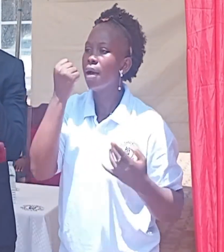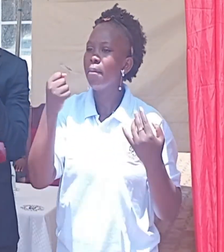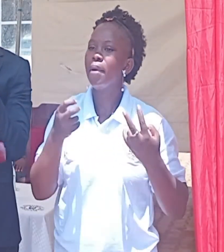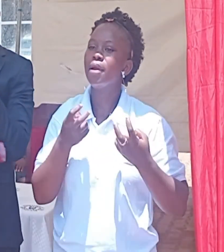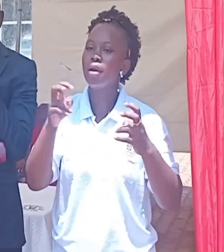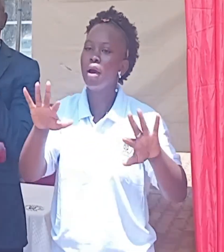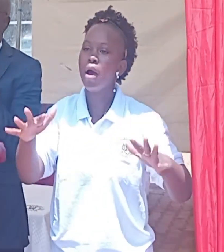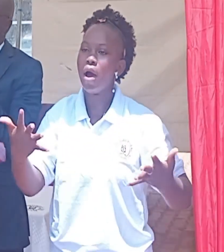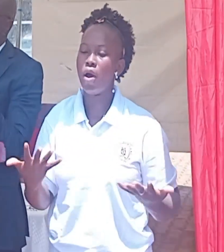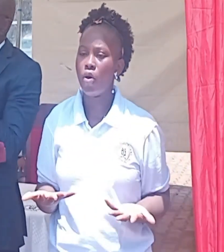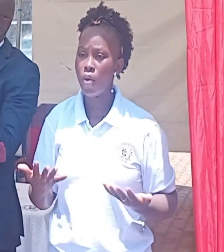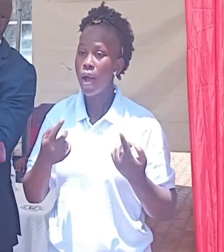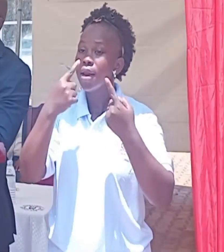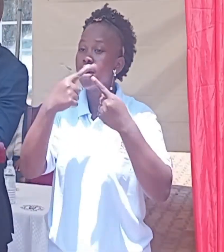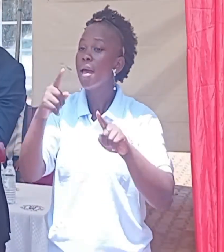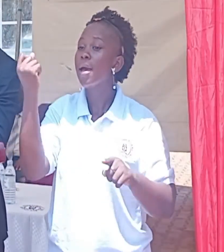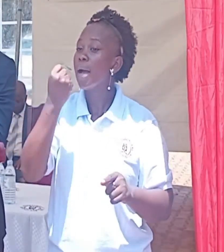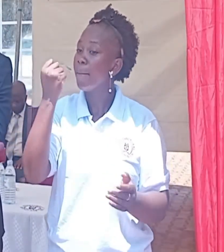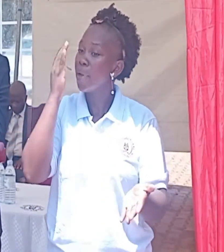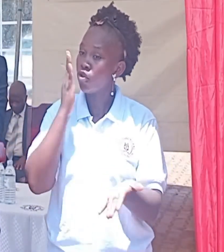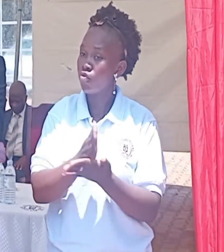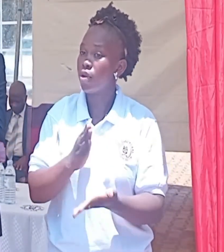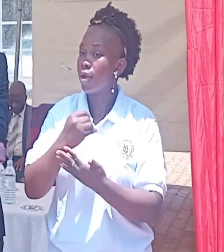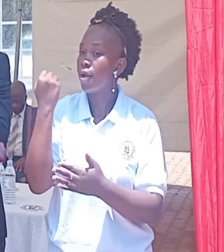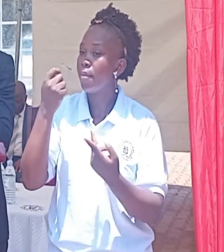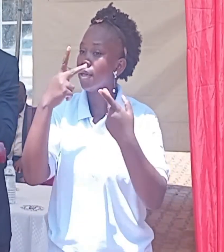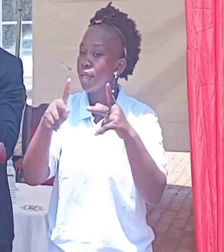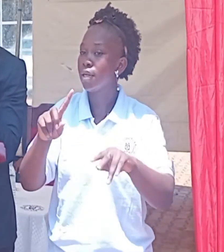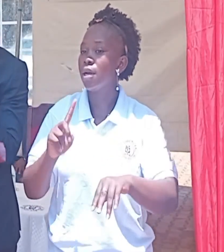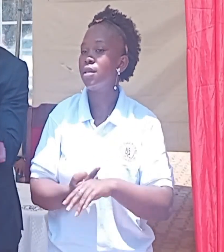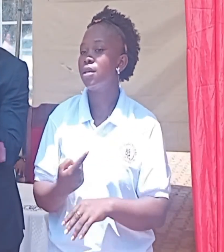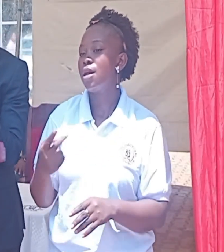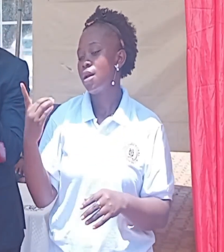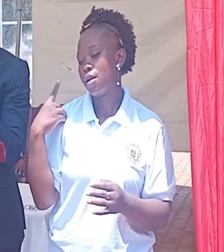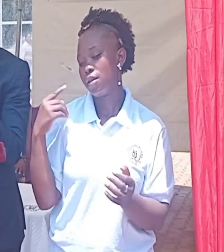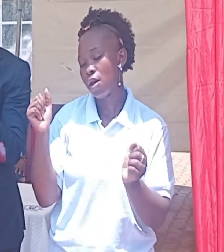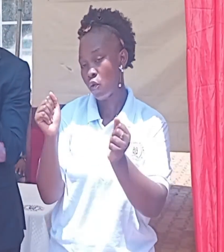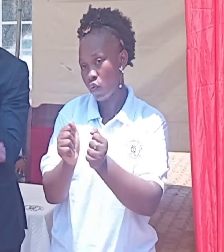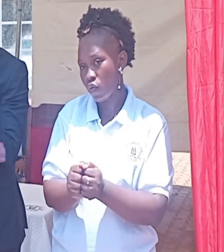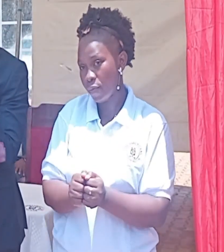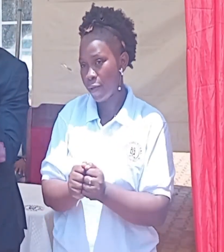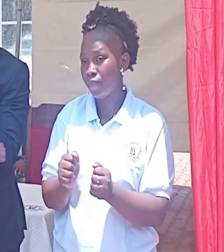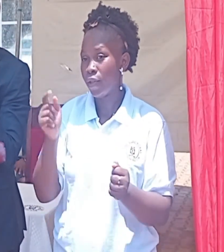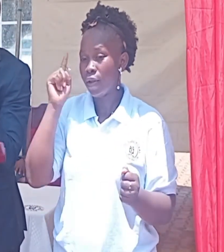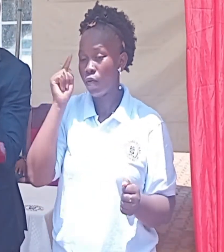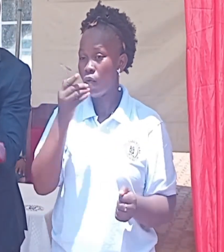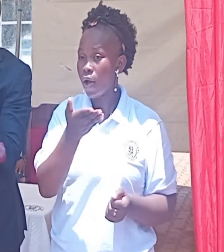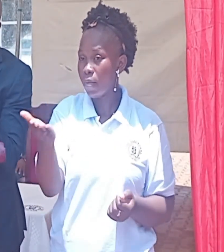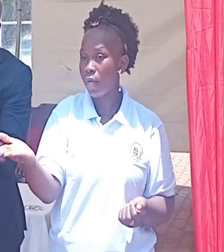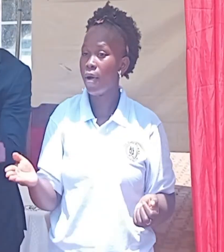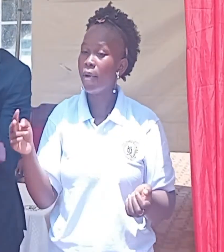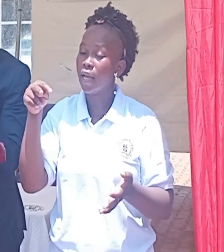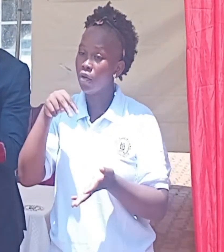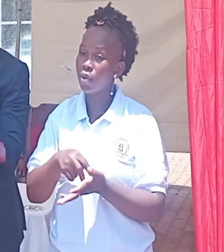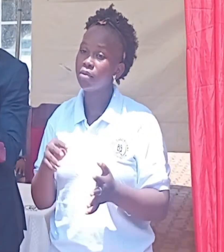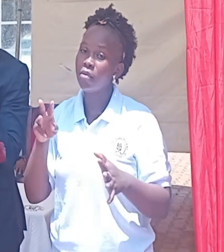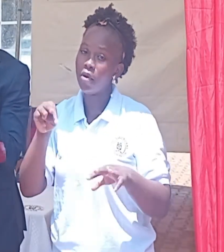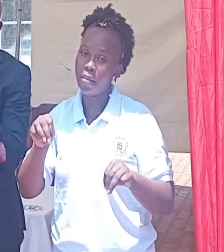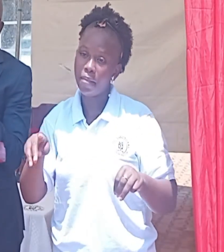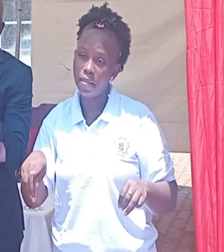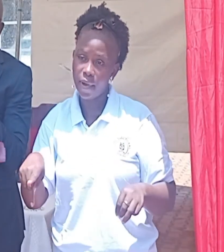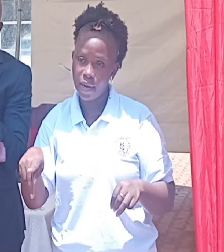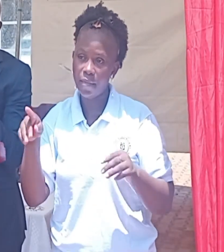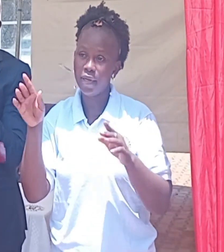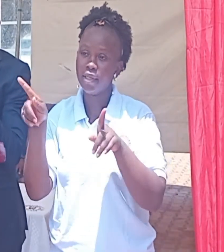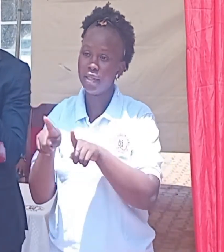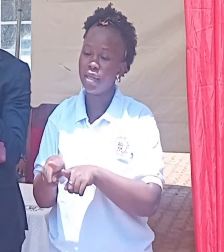campaign. Naye campaign zennyini zigenda kutandika ennaku 10 ku abo abagenda kwesimba ku parliament na local